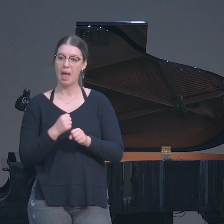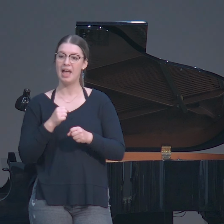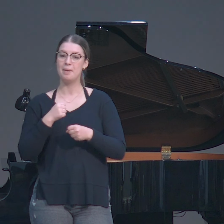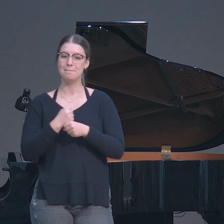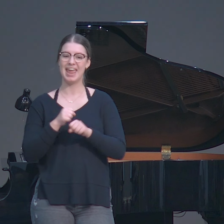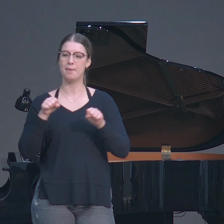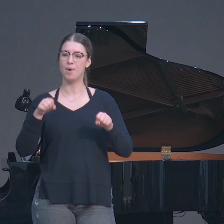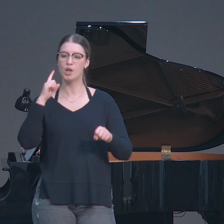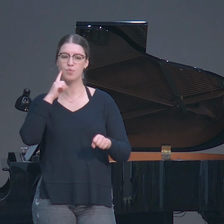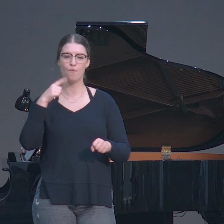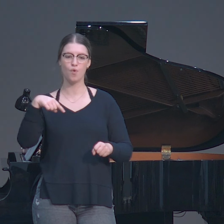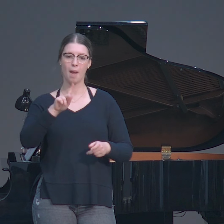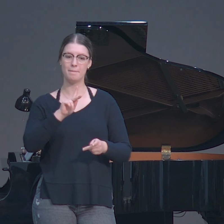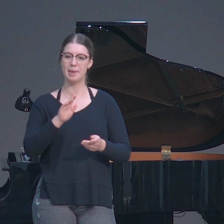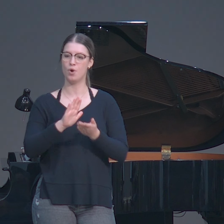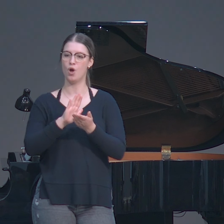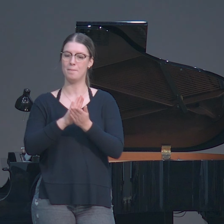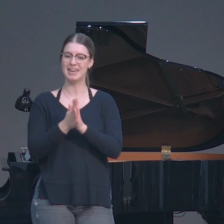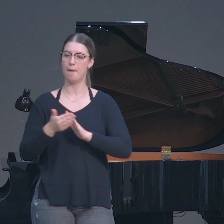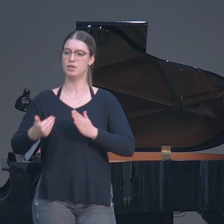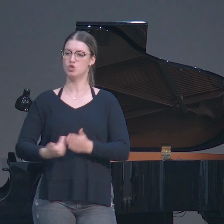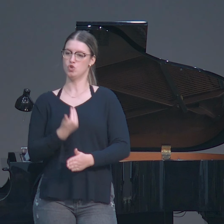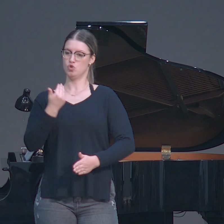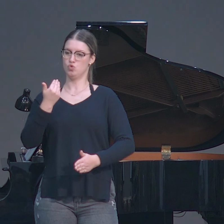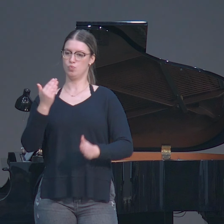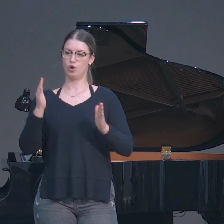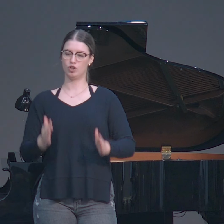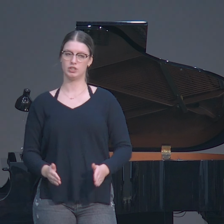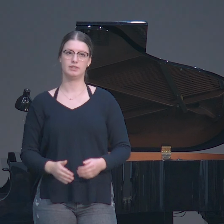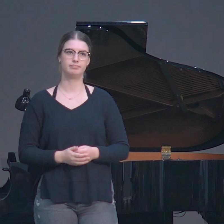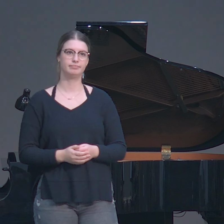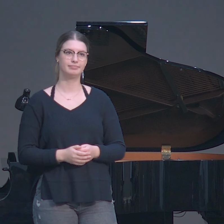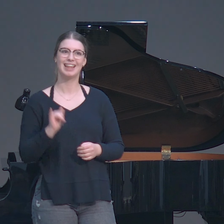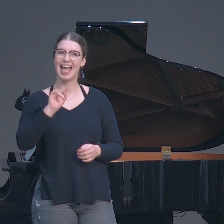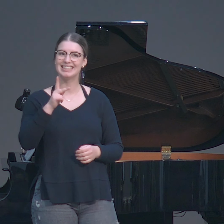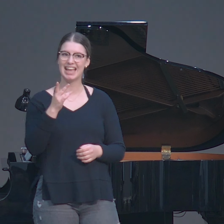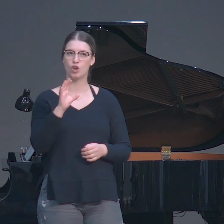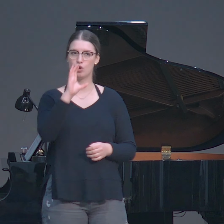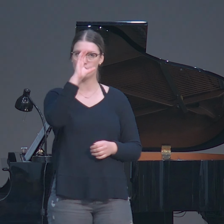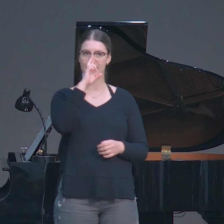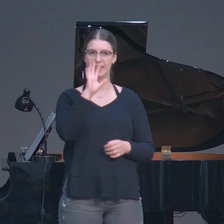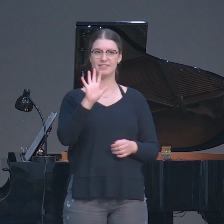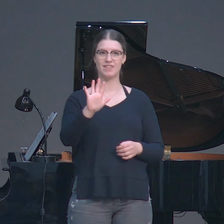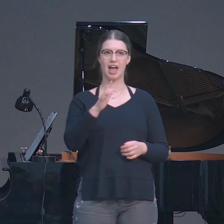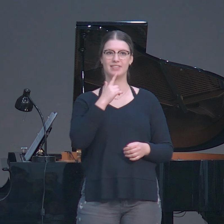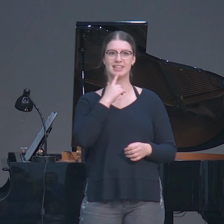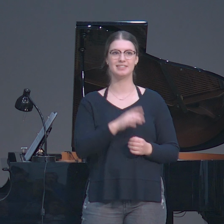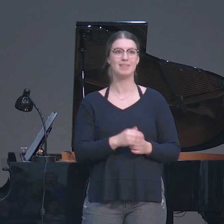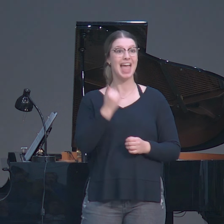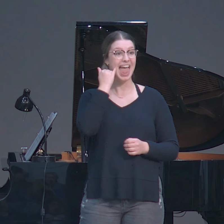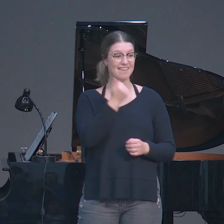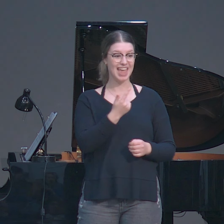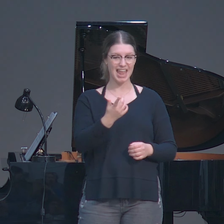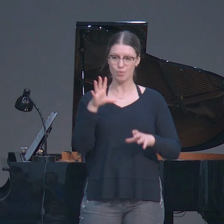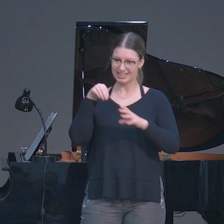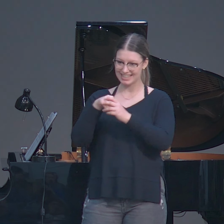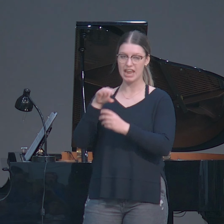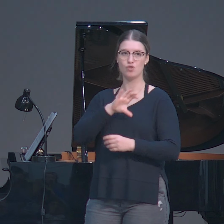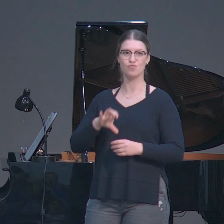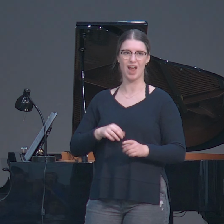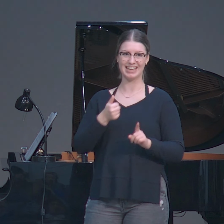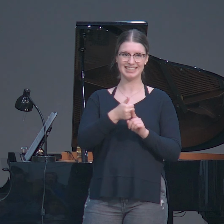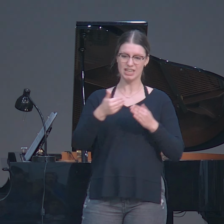made new. It's why Paul could write these words to the church in Corinth in 2 Corinthians 5. "Therefore, if anyone is in Christ, he is